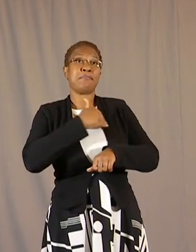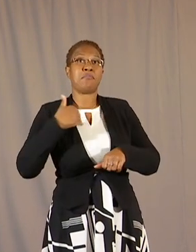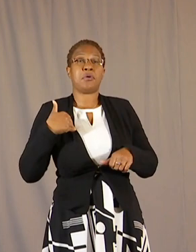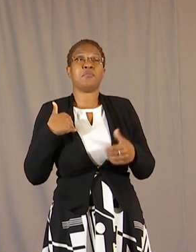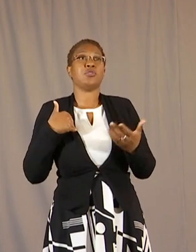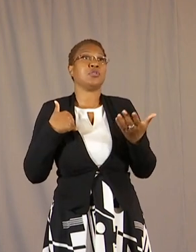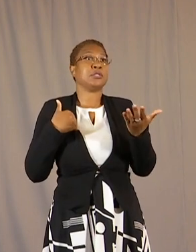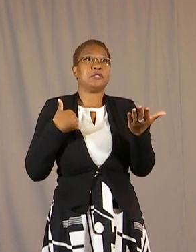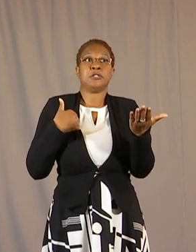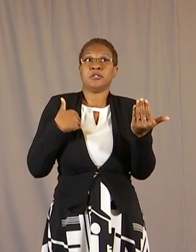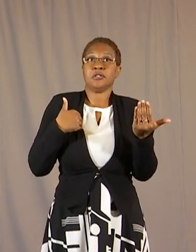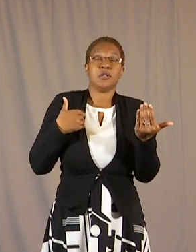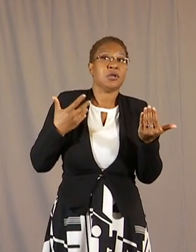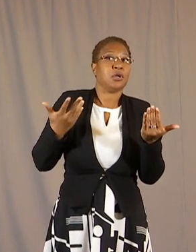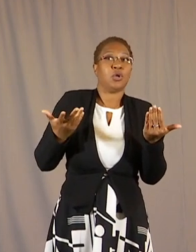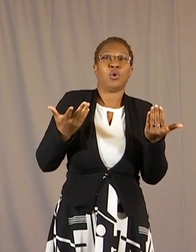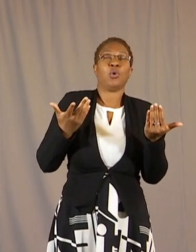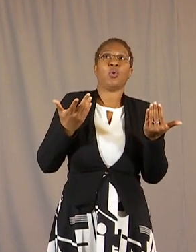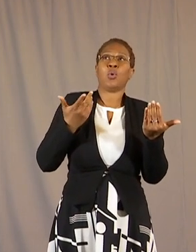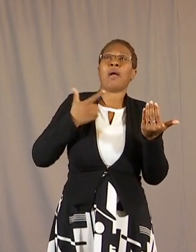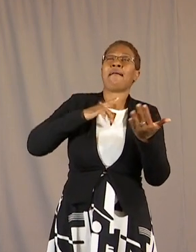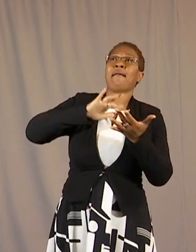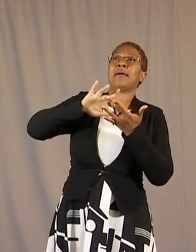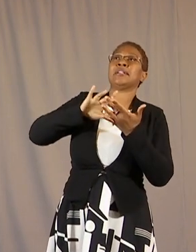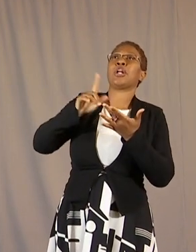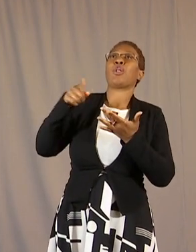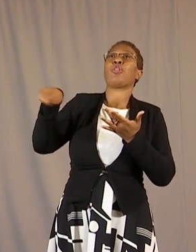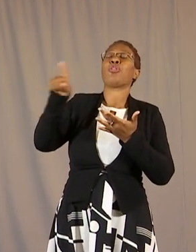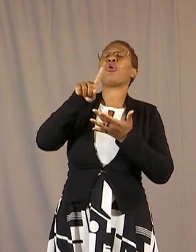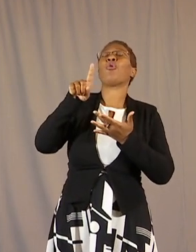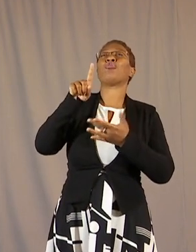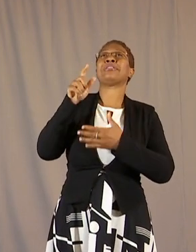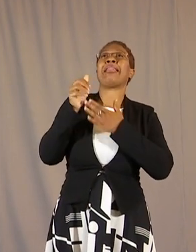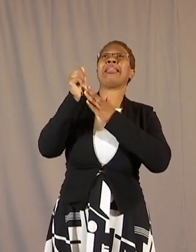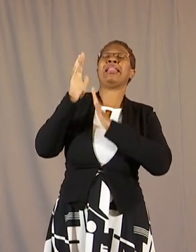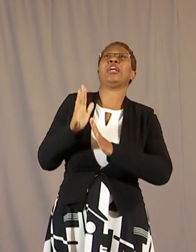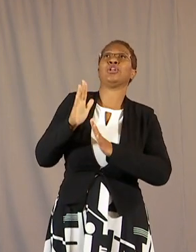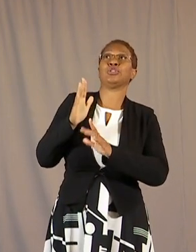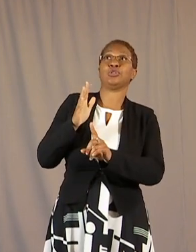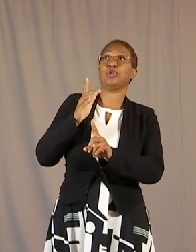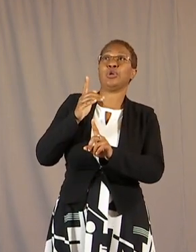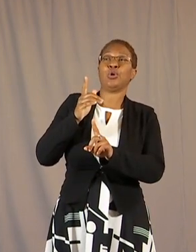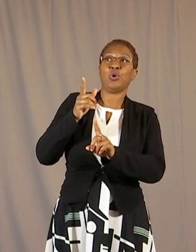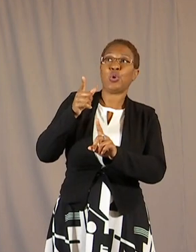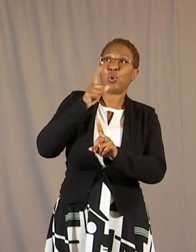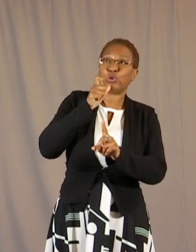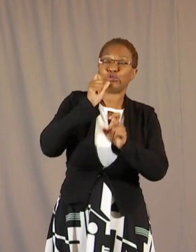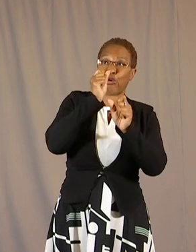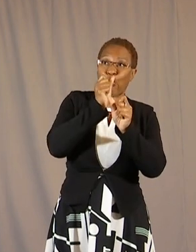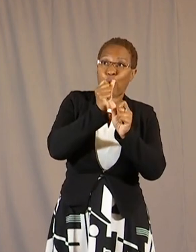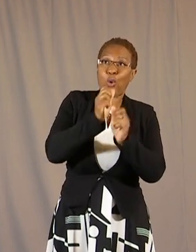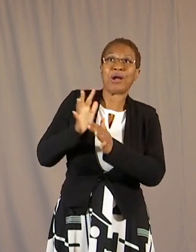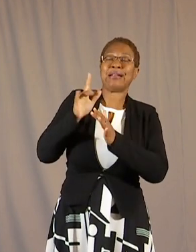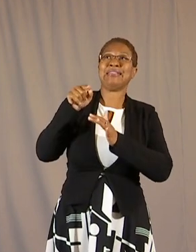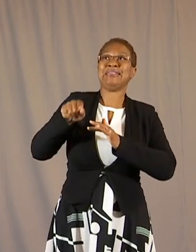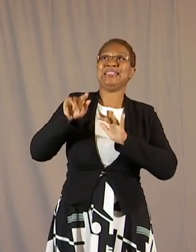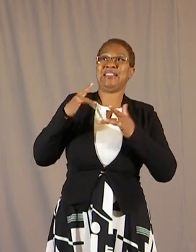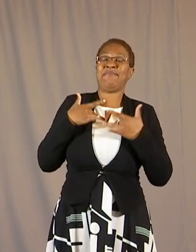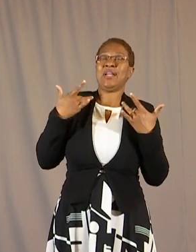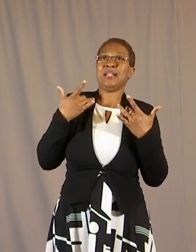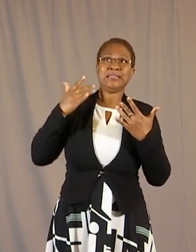we had to get in touch with demonstration leaders, right? Like, who are these people? Who's organizing these events? We have no clue,